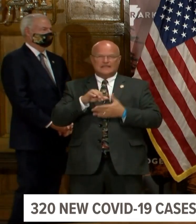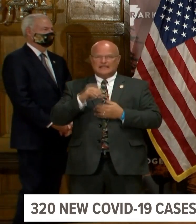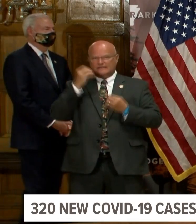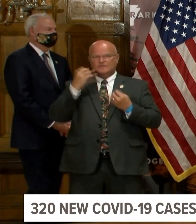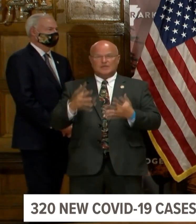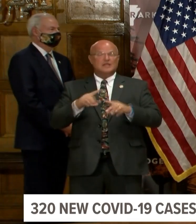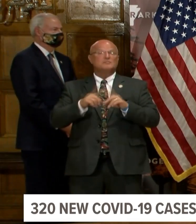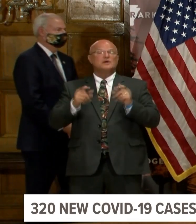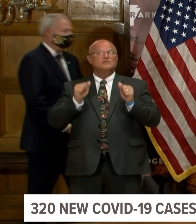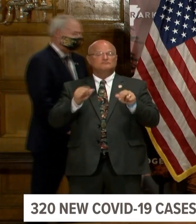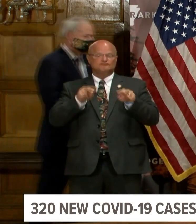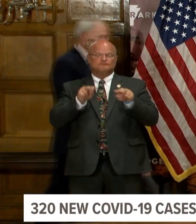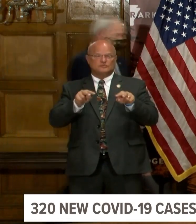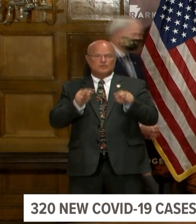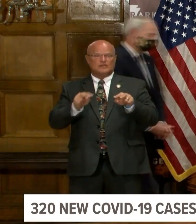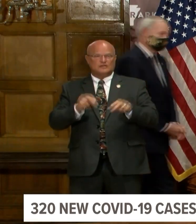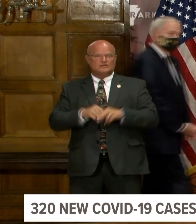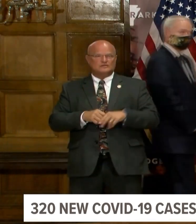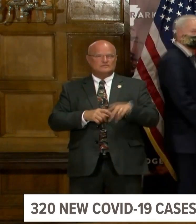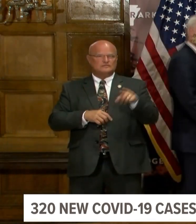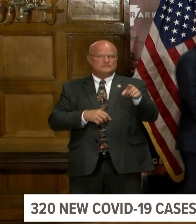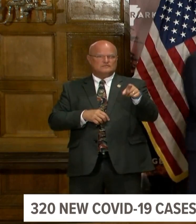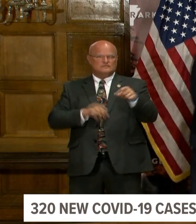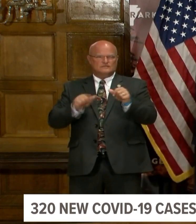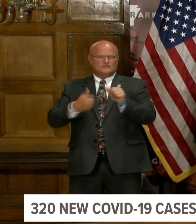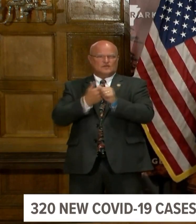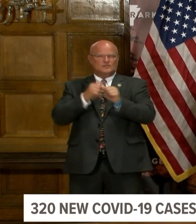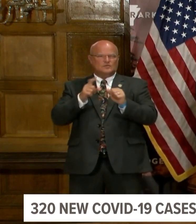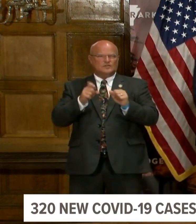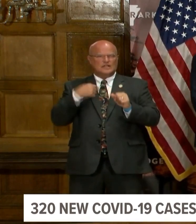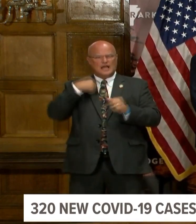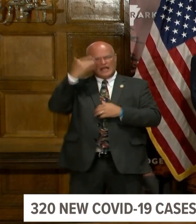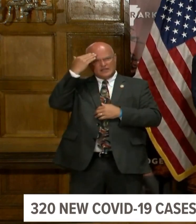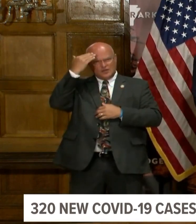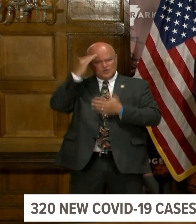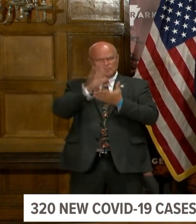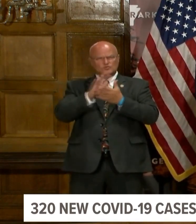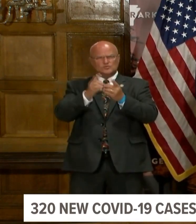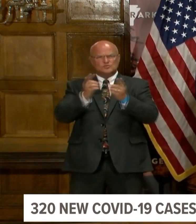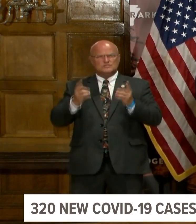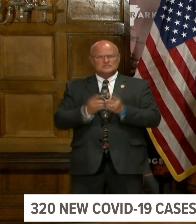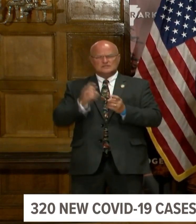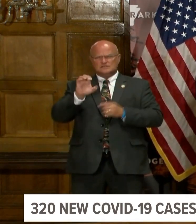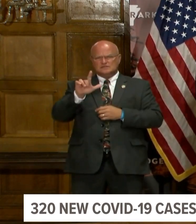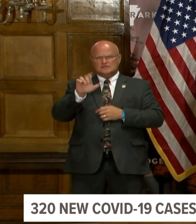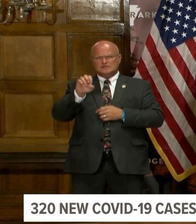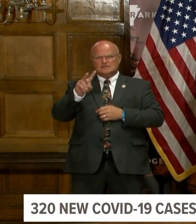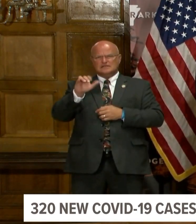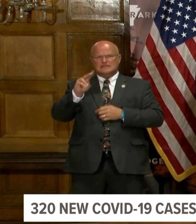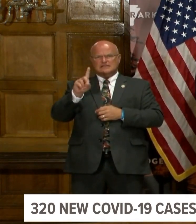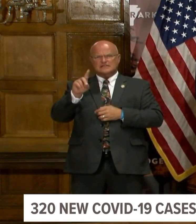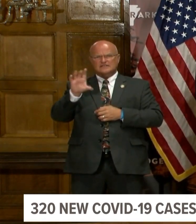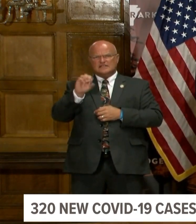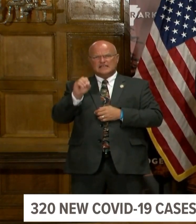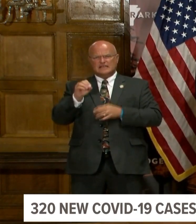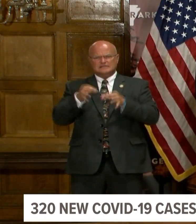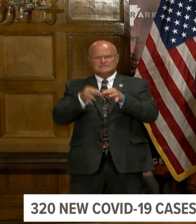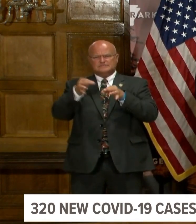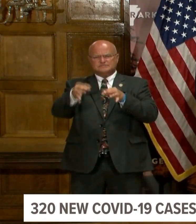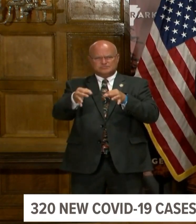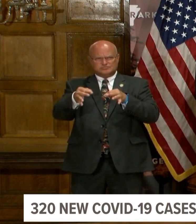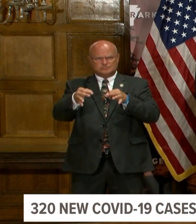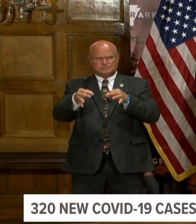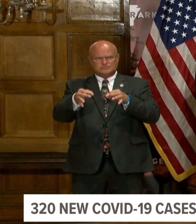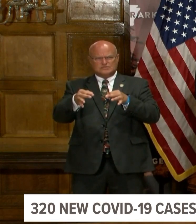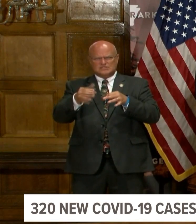it's something we continue to monitor. Follow-up question, if I may. I know that a school district in Cleveland County had to delay opening school.